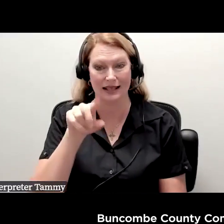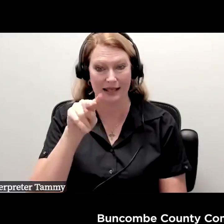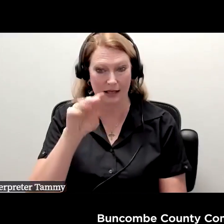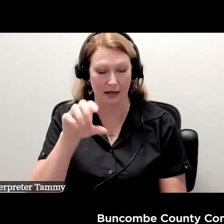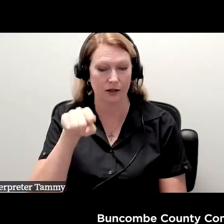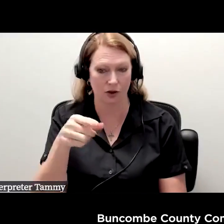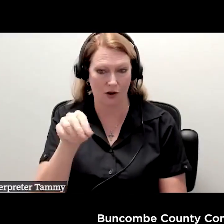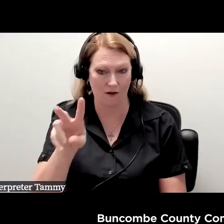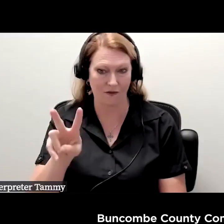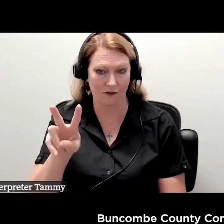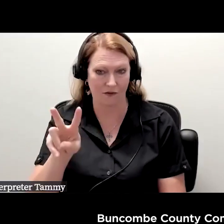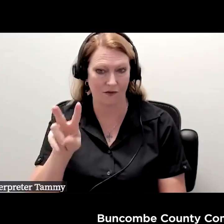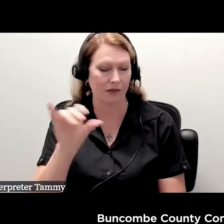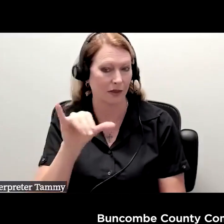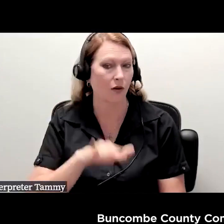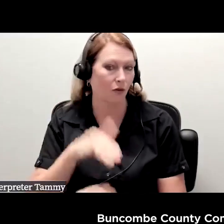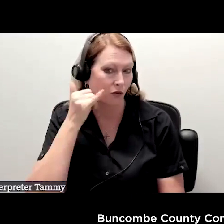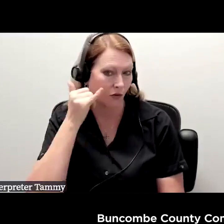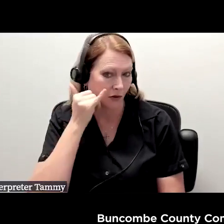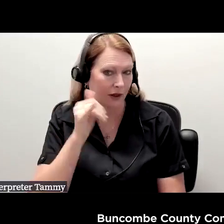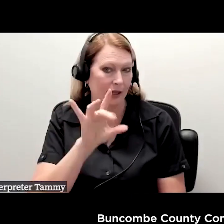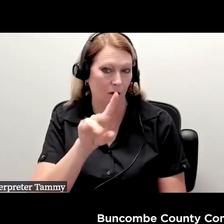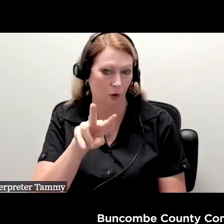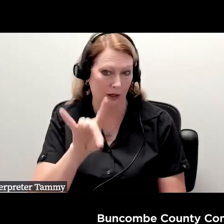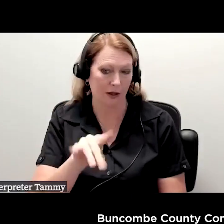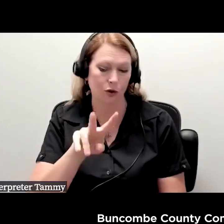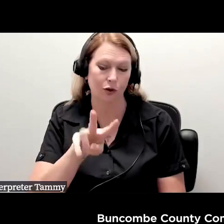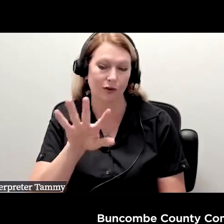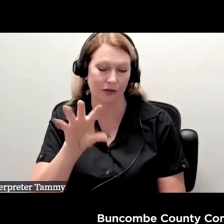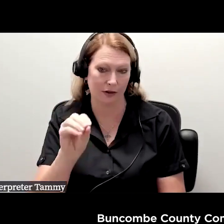epass.nc.gov or by phone at